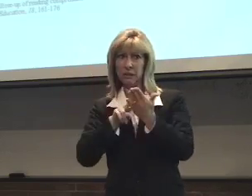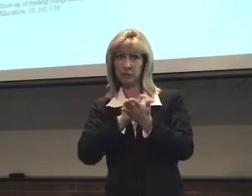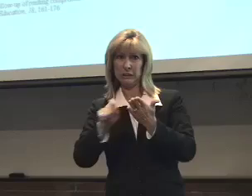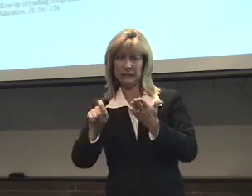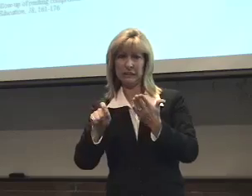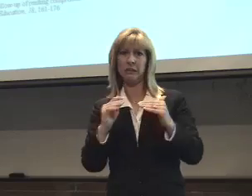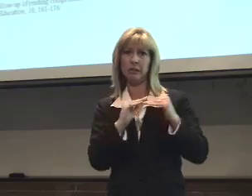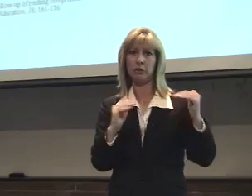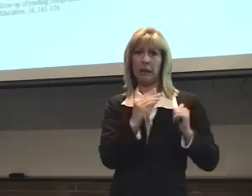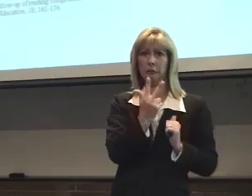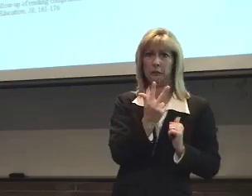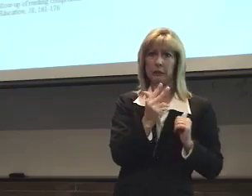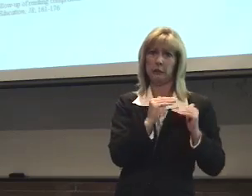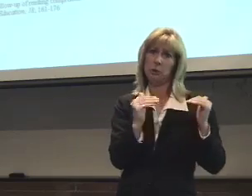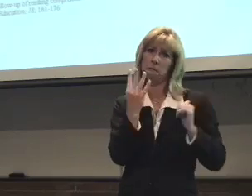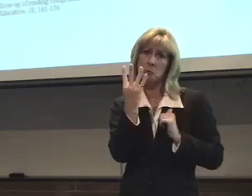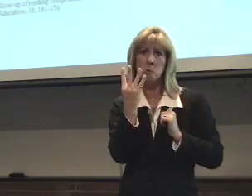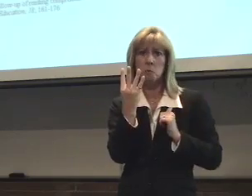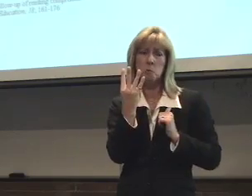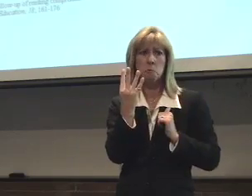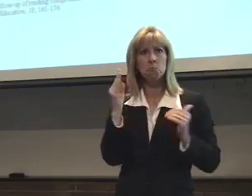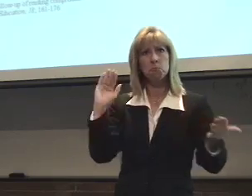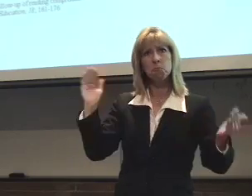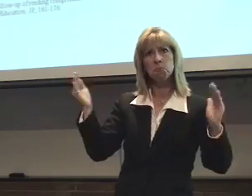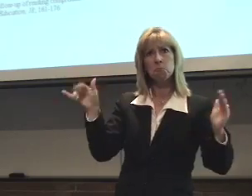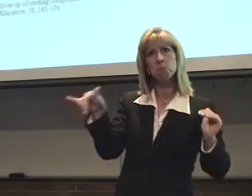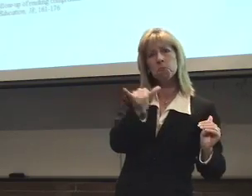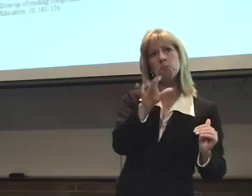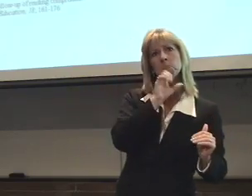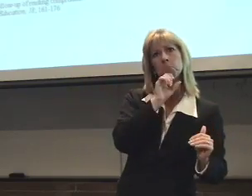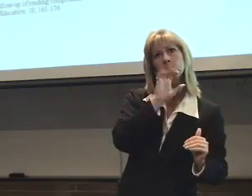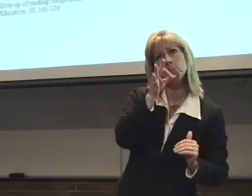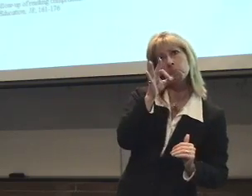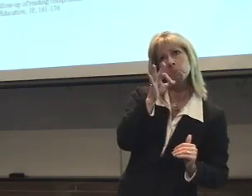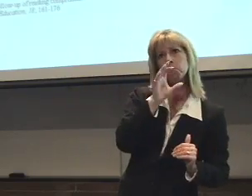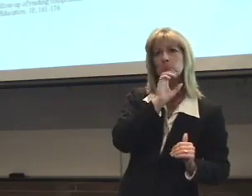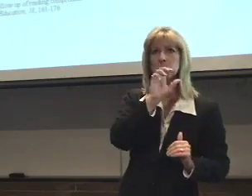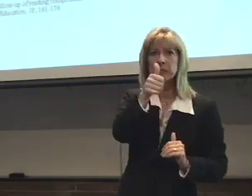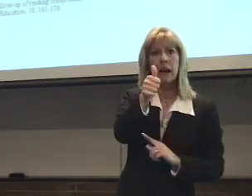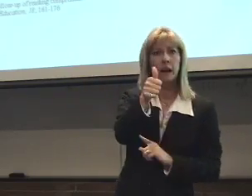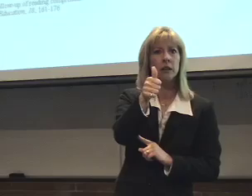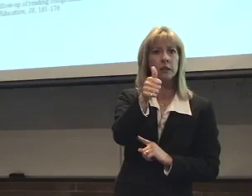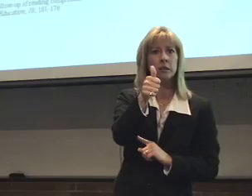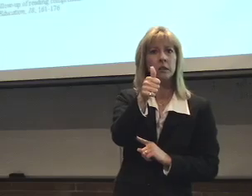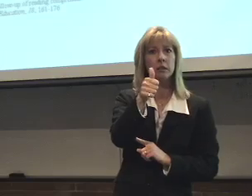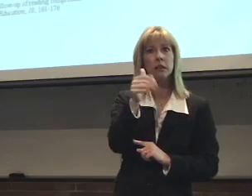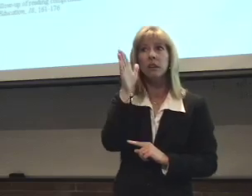Like a 10-year-old, a 9 or 10-year-old. You don't get good jobs with a 9 or 10-year-old literacy